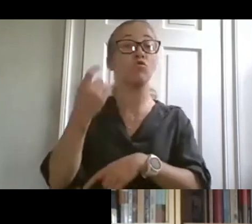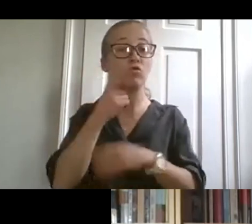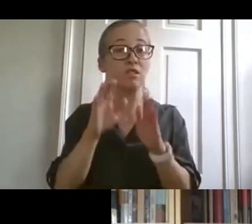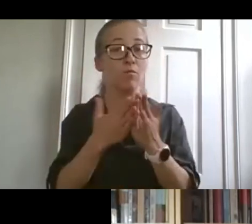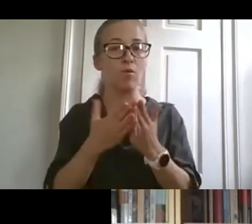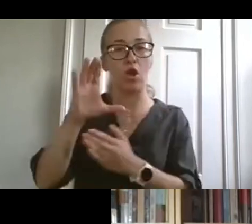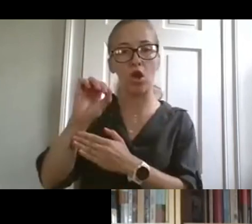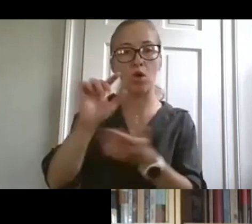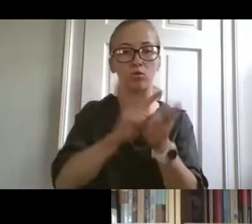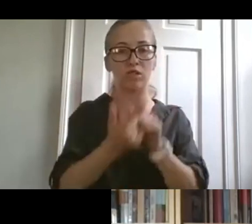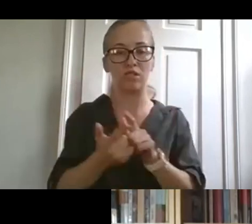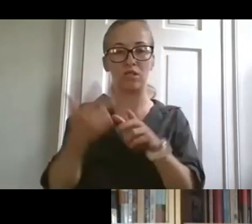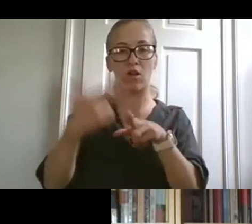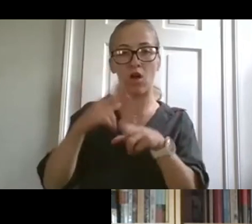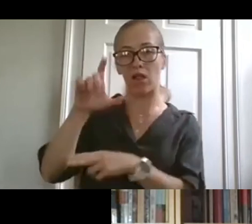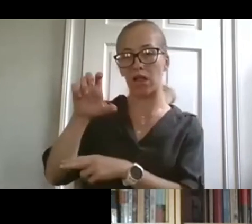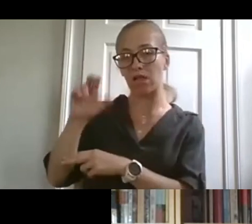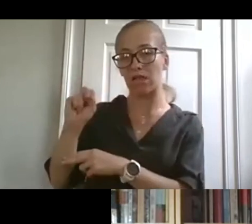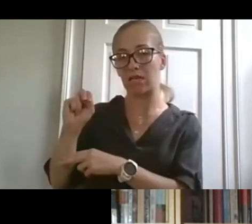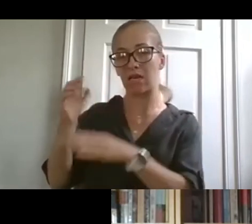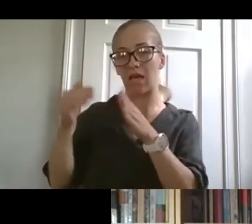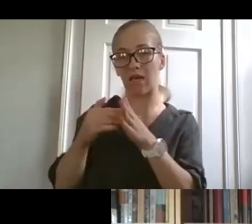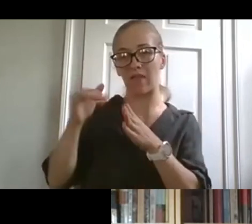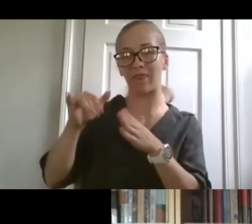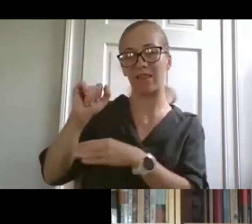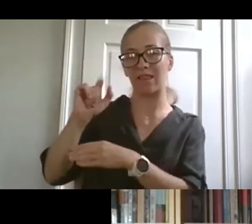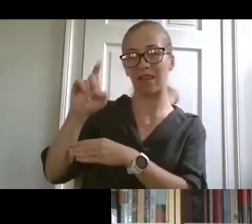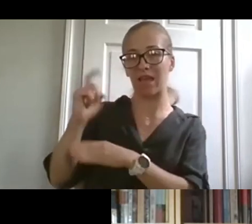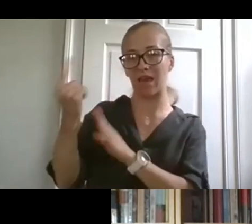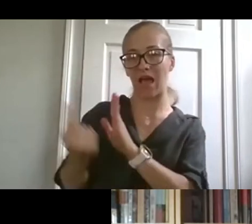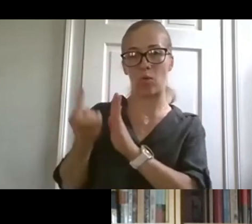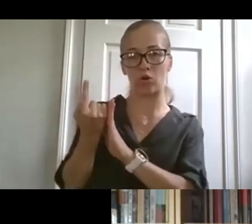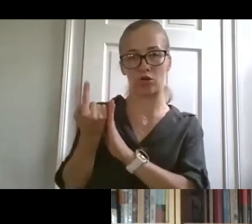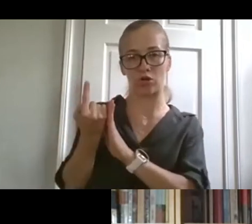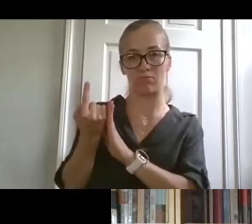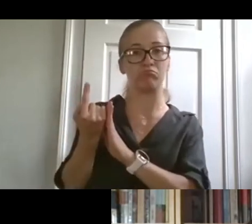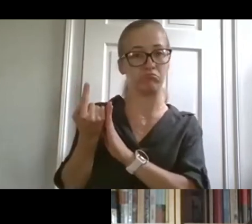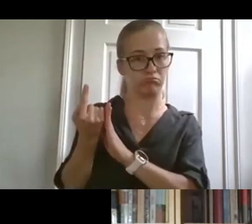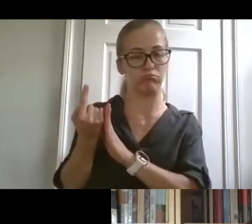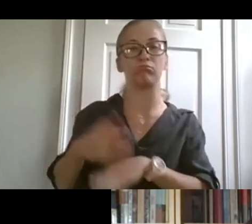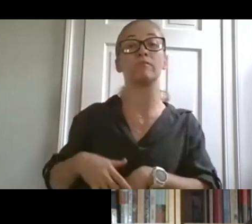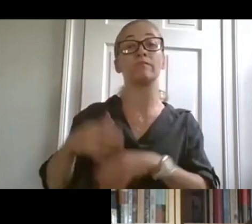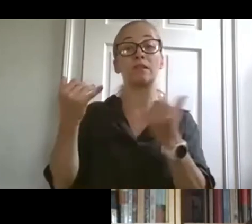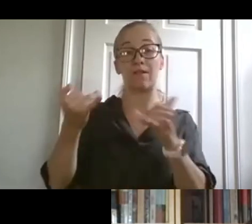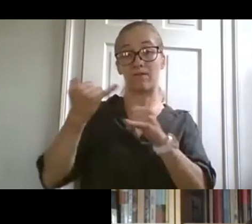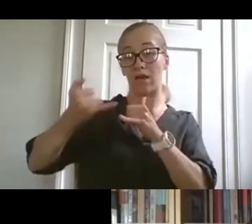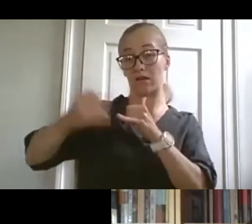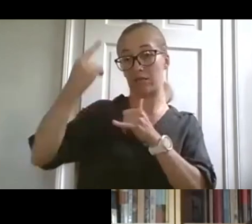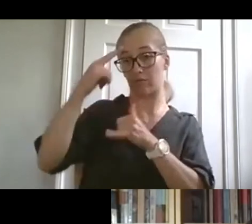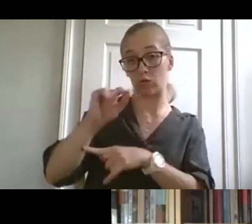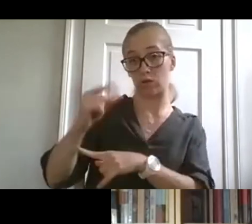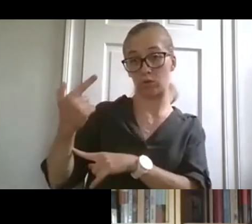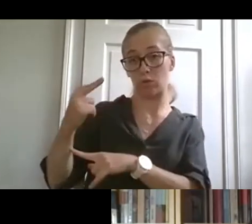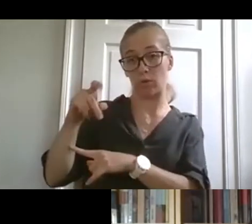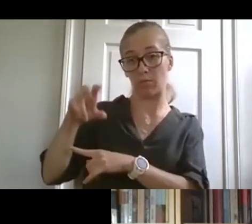called Lean Against This Late Hour, spectacular title, is currently a finalist for the 2021 Penn Award